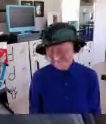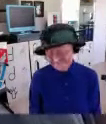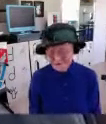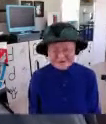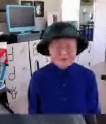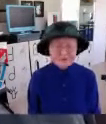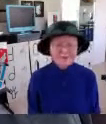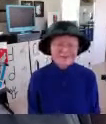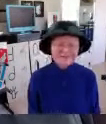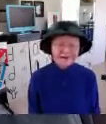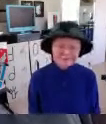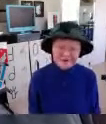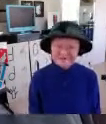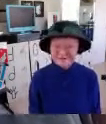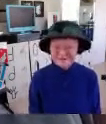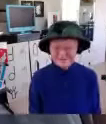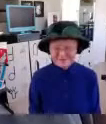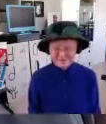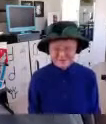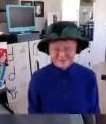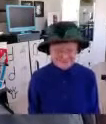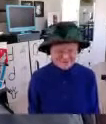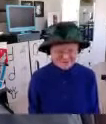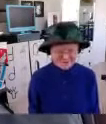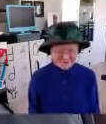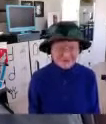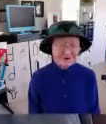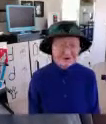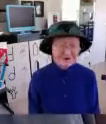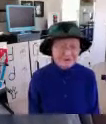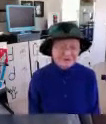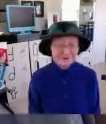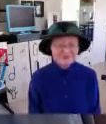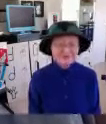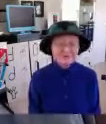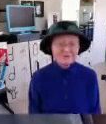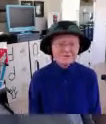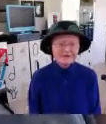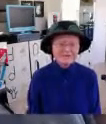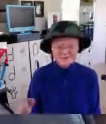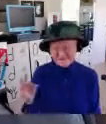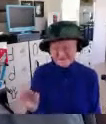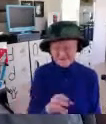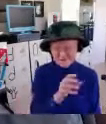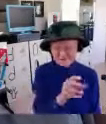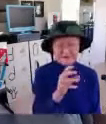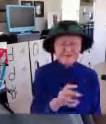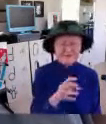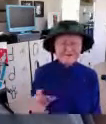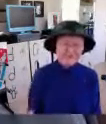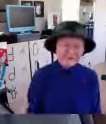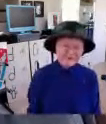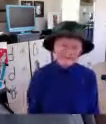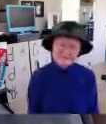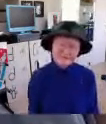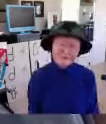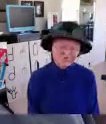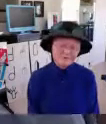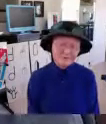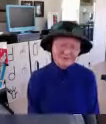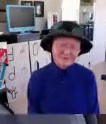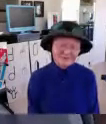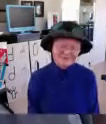put in the sign writing and having all these videos transcribed so that we have the sign writing right next to the video. It's a beautiful